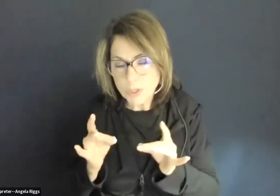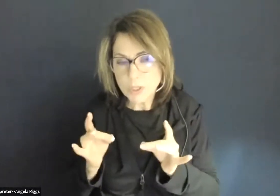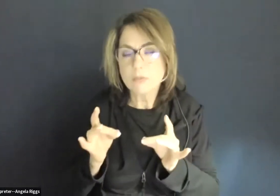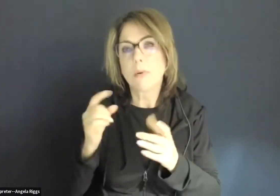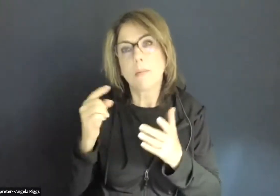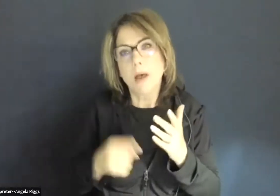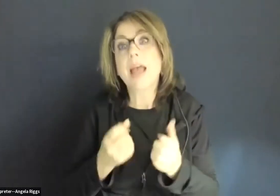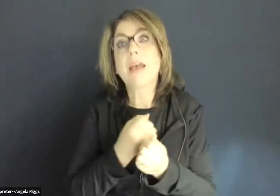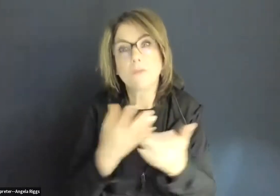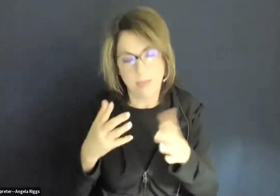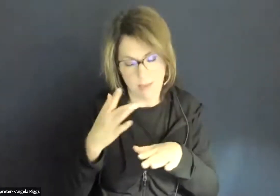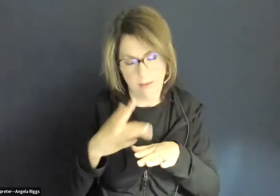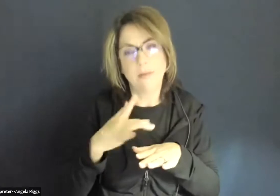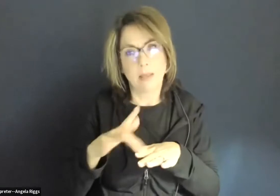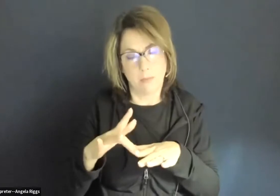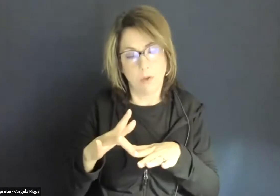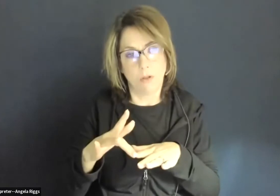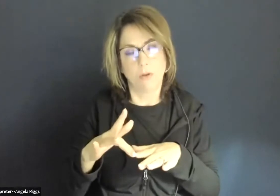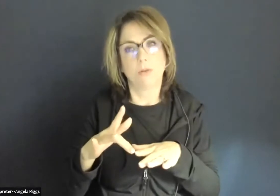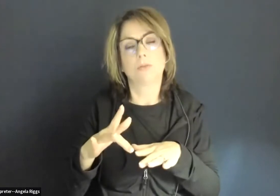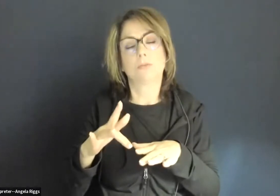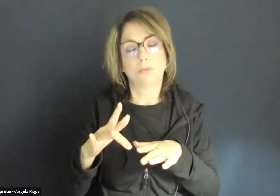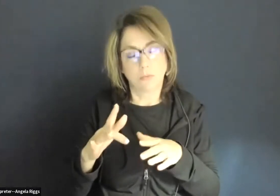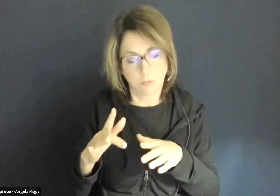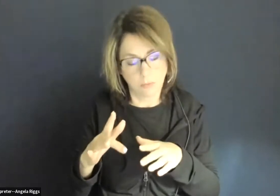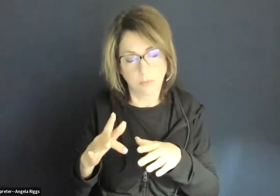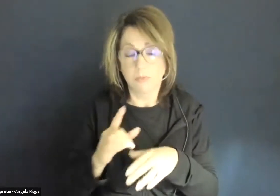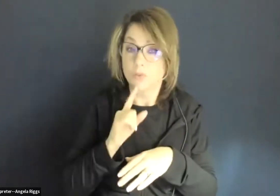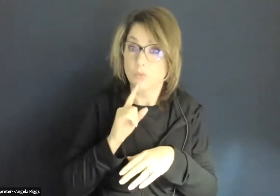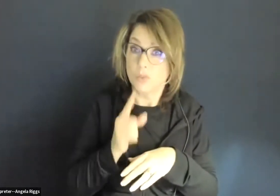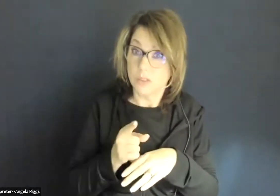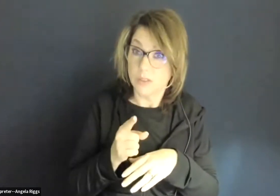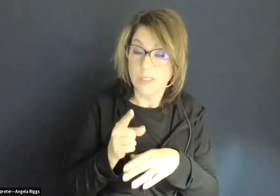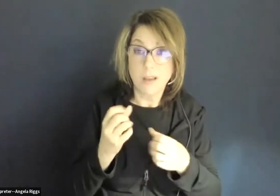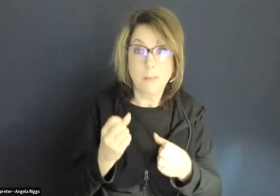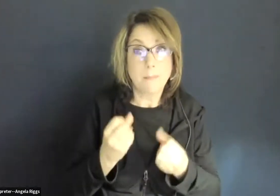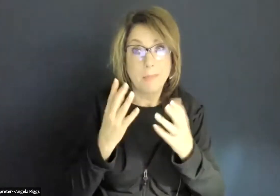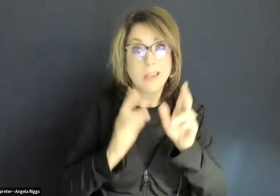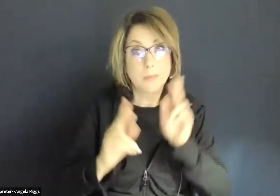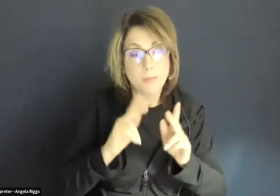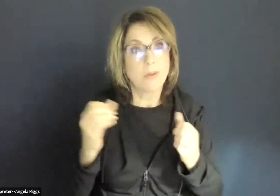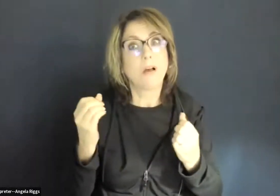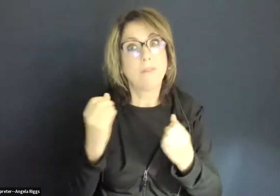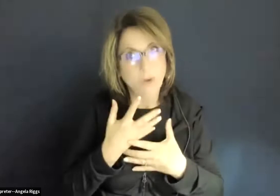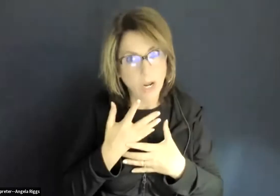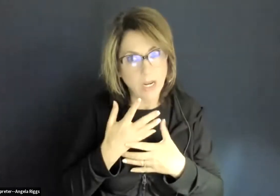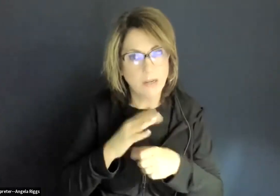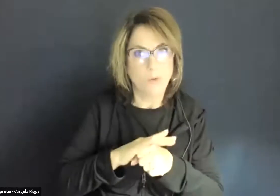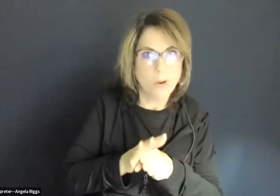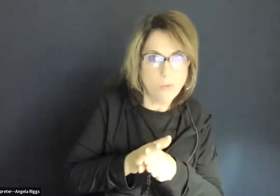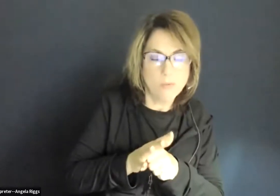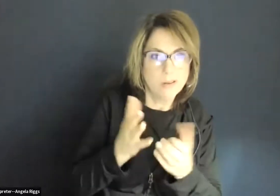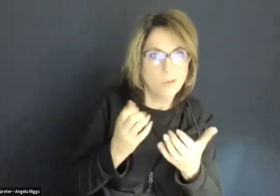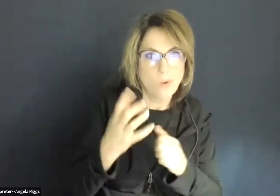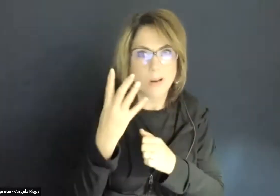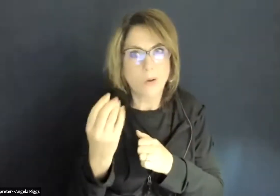have available. But it really is, a lot of people are afraid to go out. But then